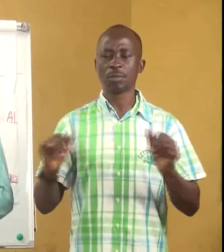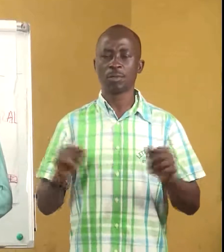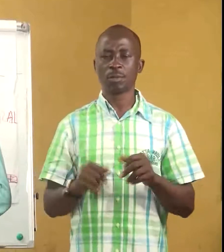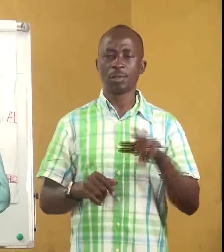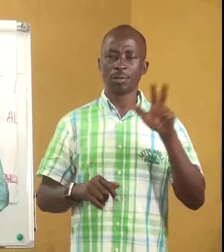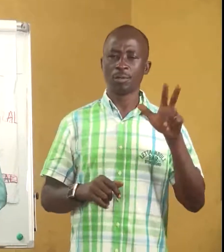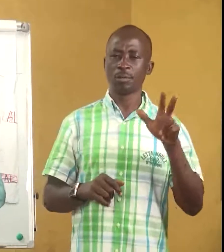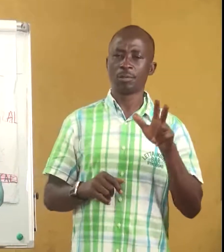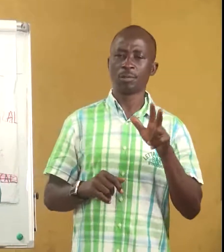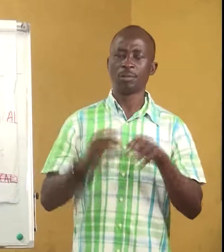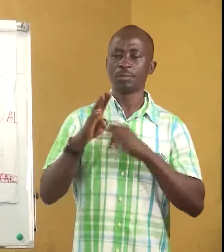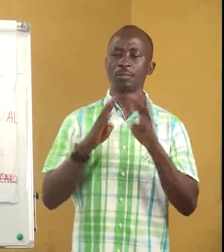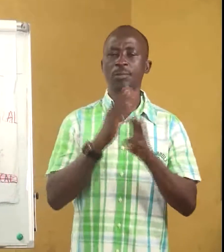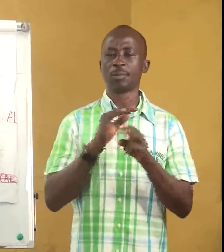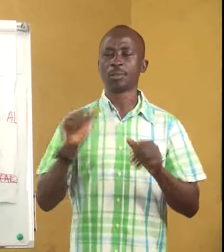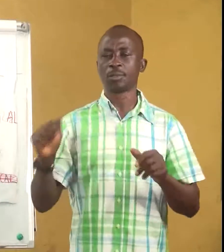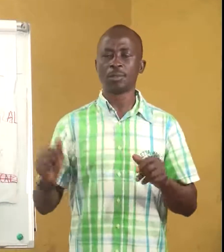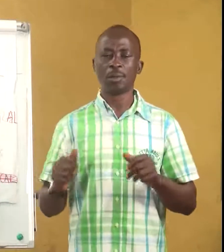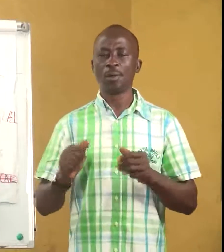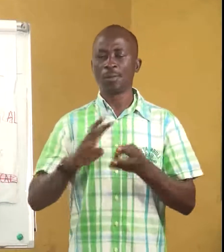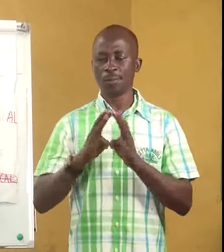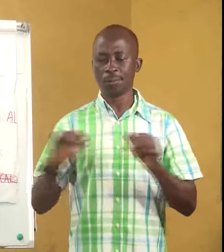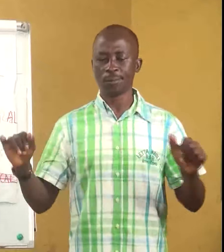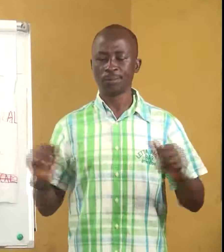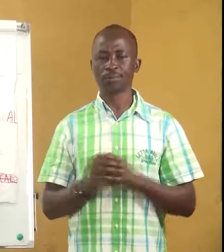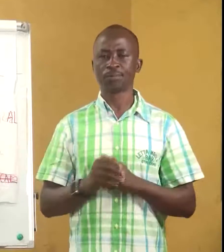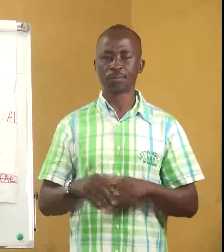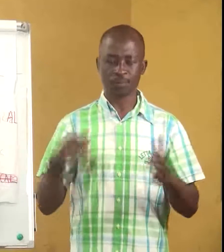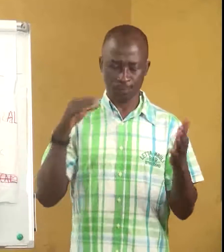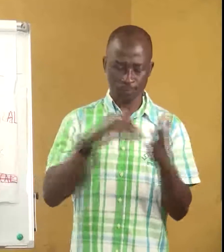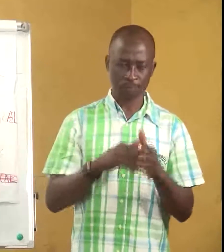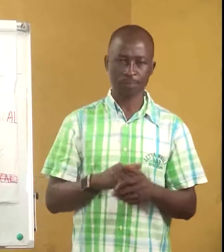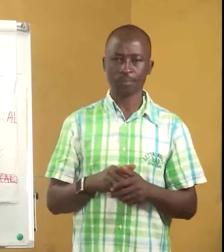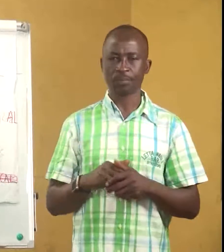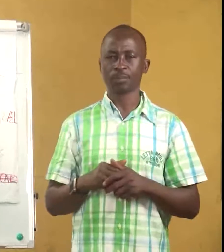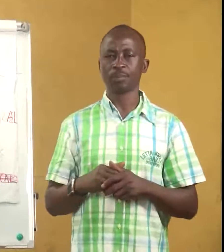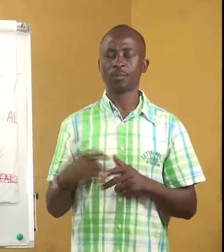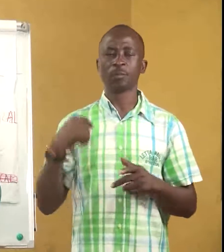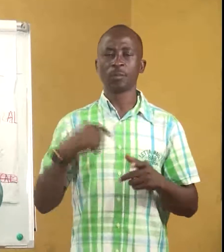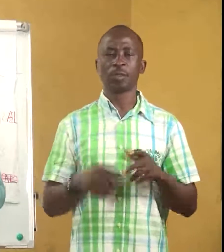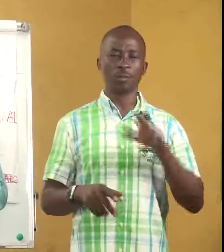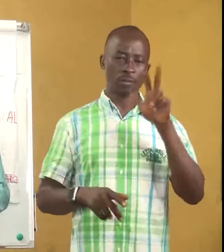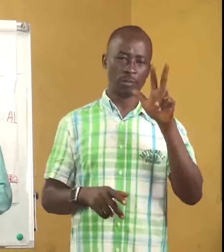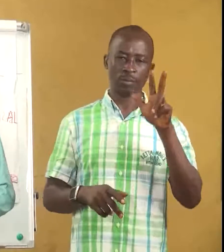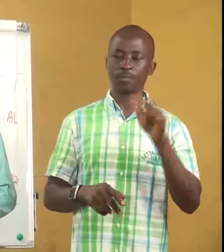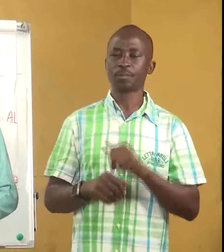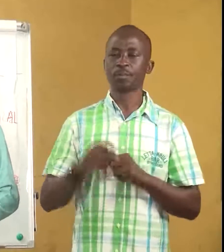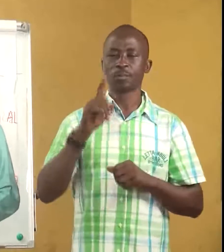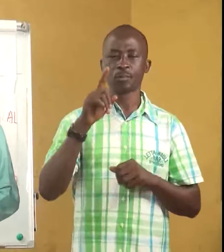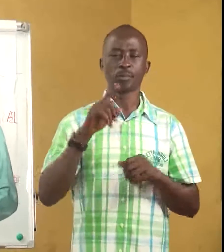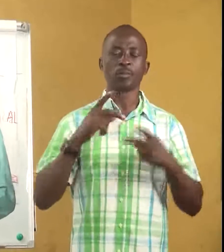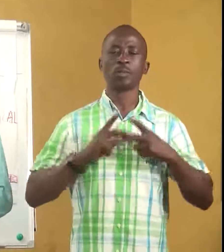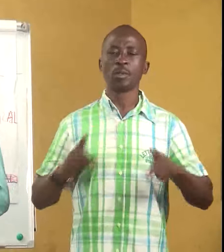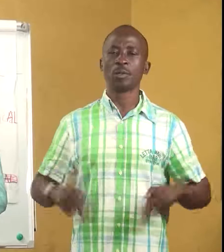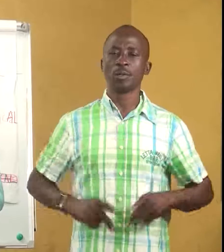3, biological weathering. I take it again. I said we have physical